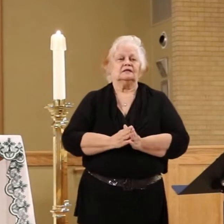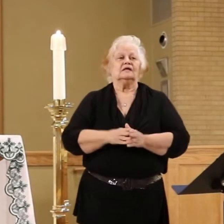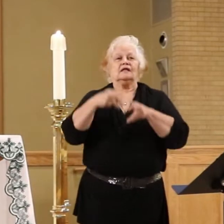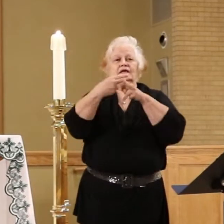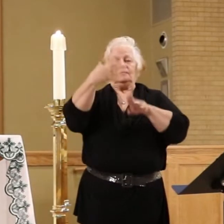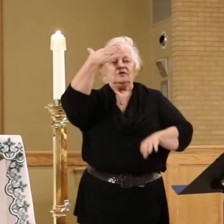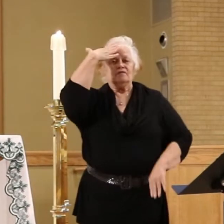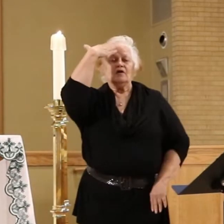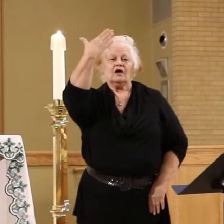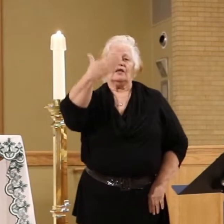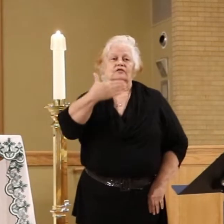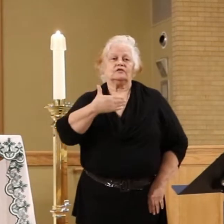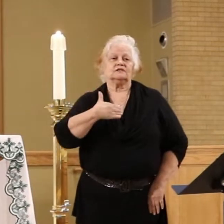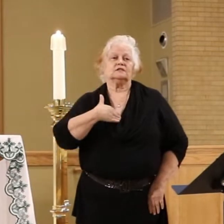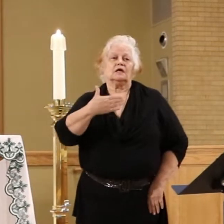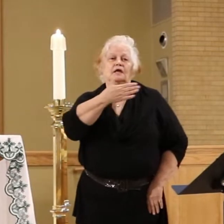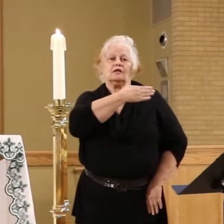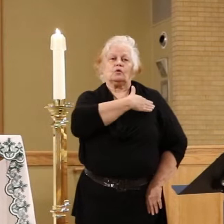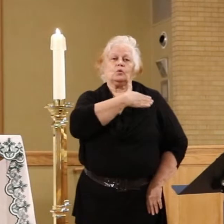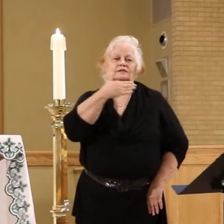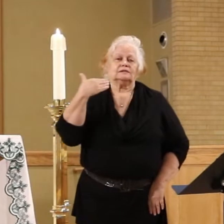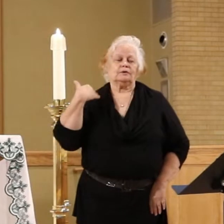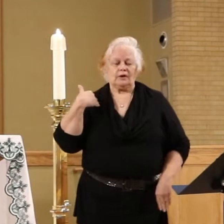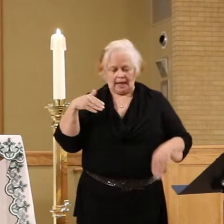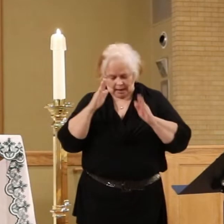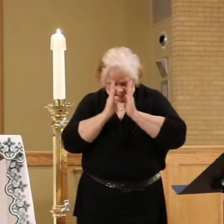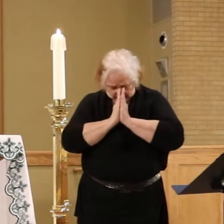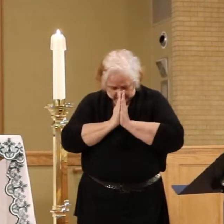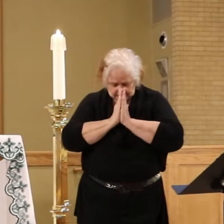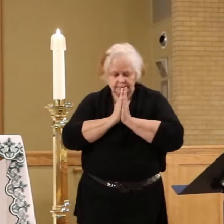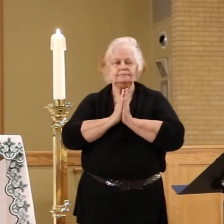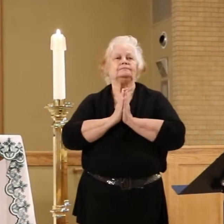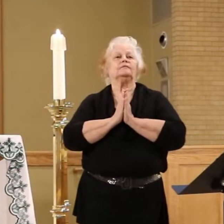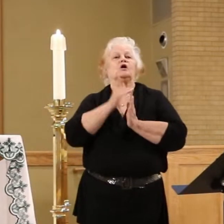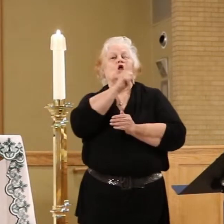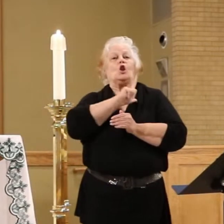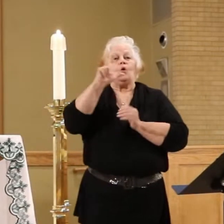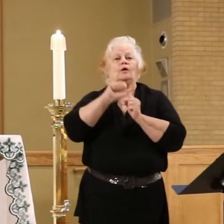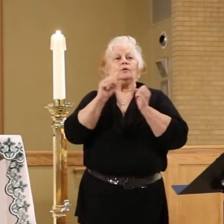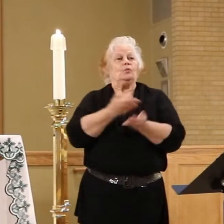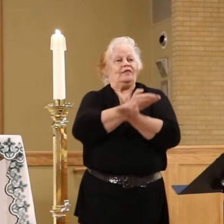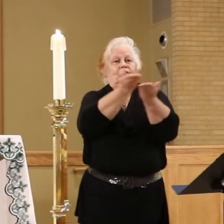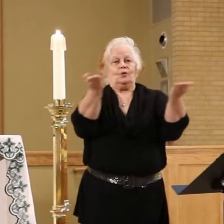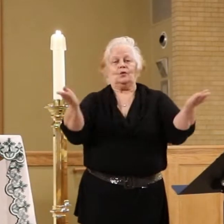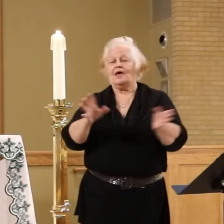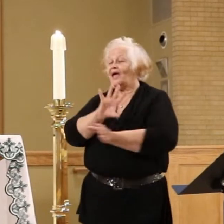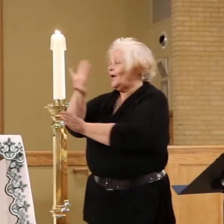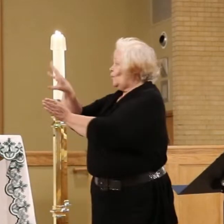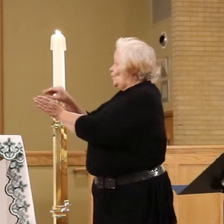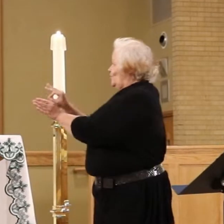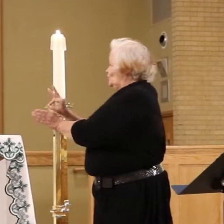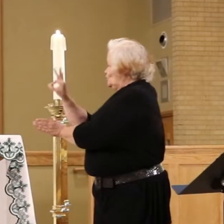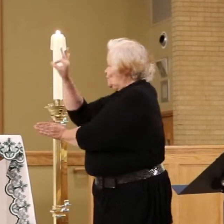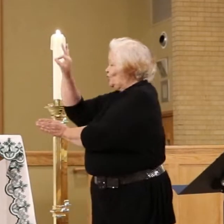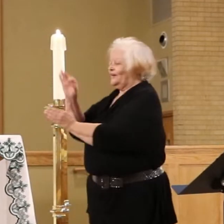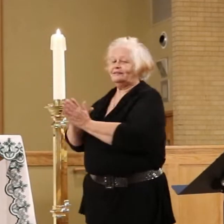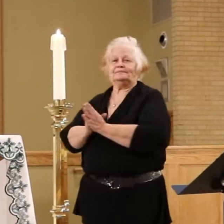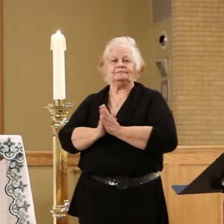In the name of the Father, and of the Son, and of the Holy Spirit. Amen. The Lord be with you. With your